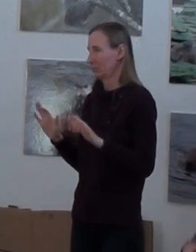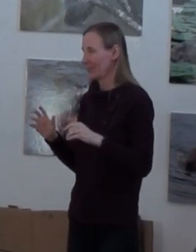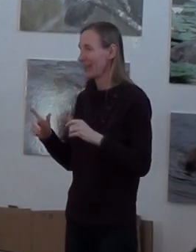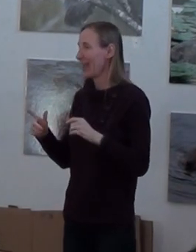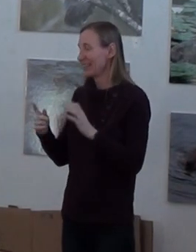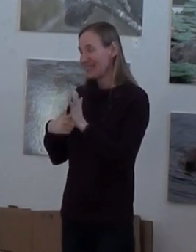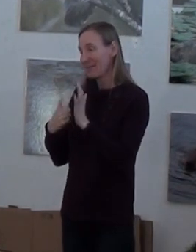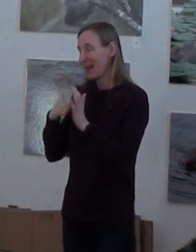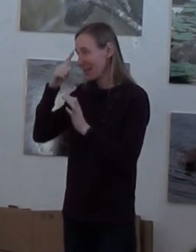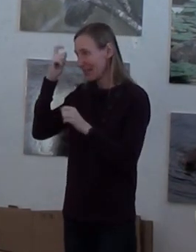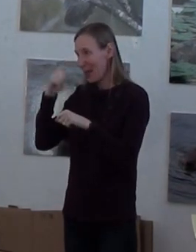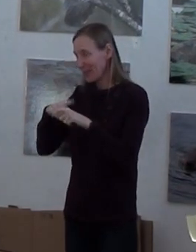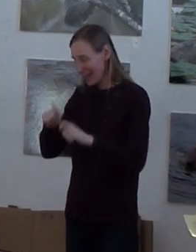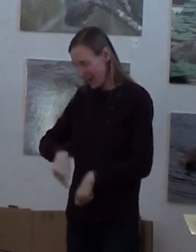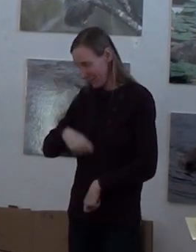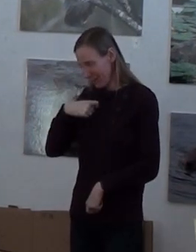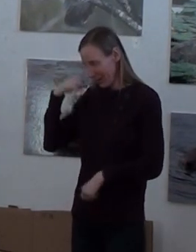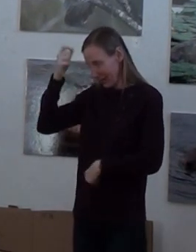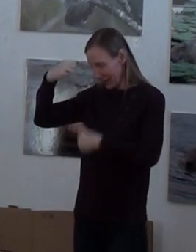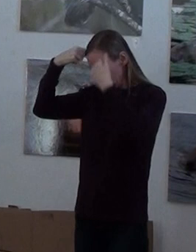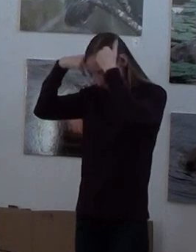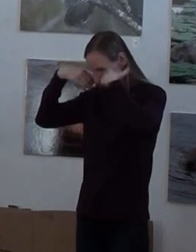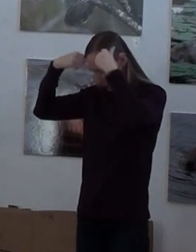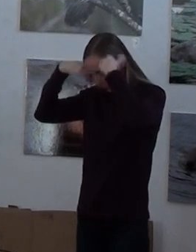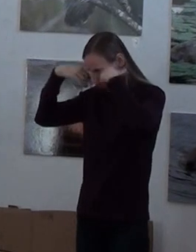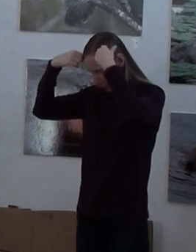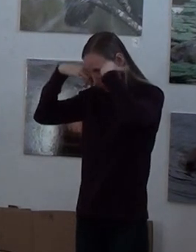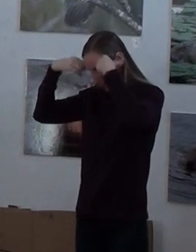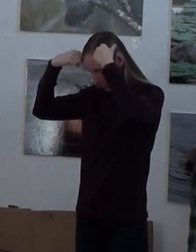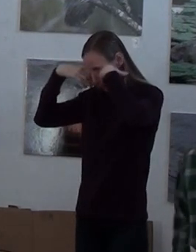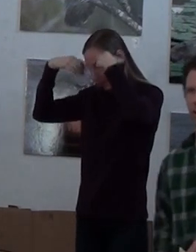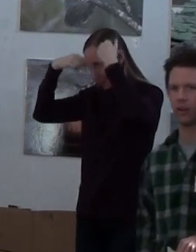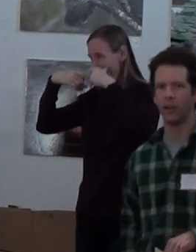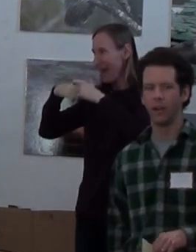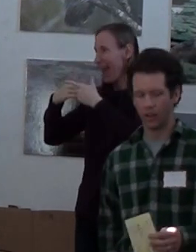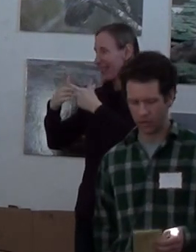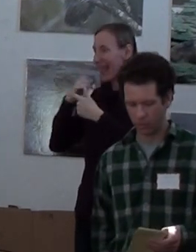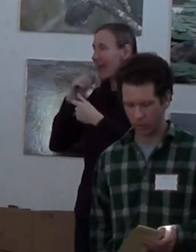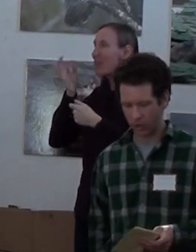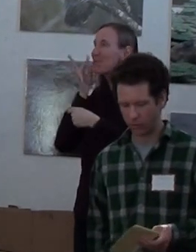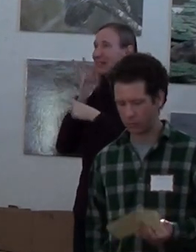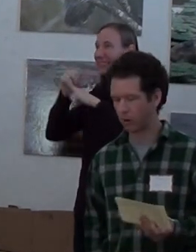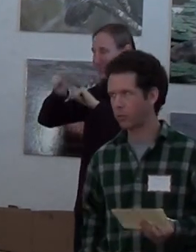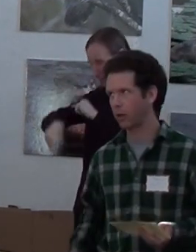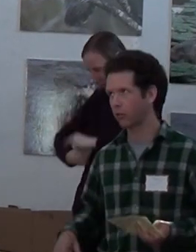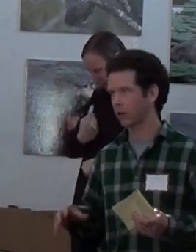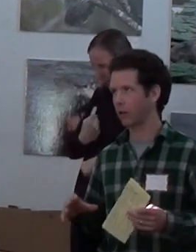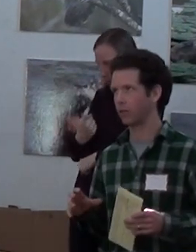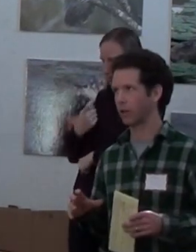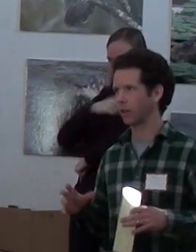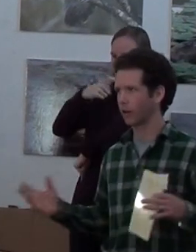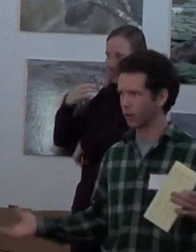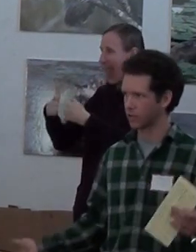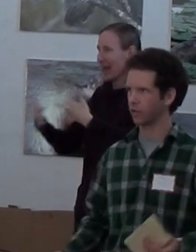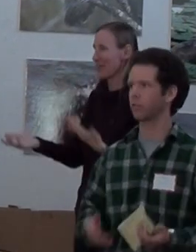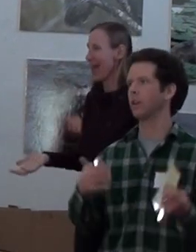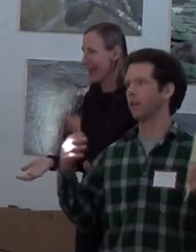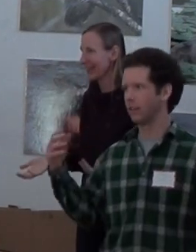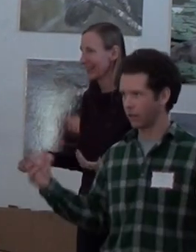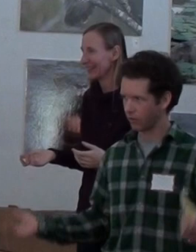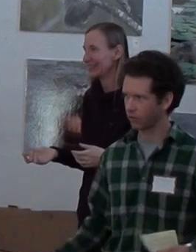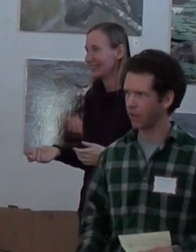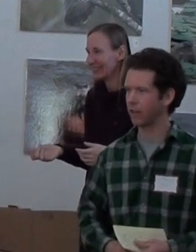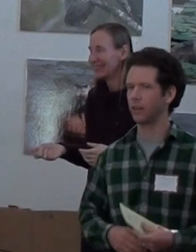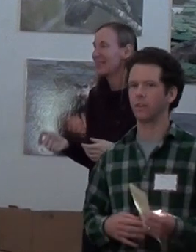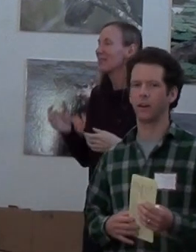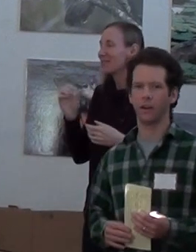all sweaty and sometimes getting a bee sting or foregoing the suits and getting stung all day long. But regardless, my whole point is to kind of like encourage us,